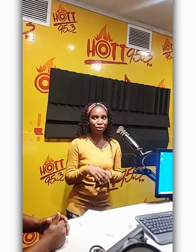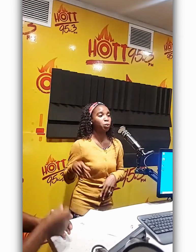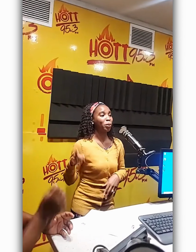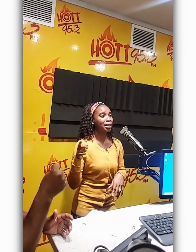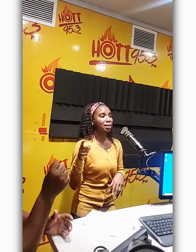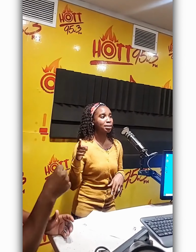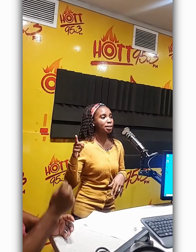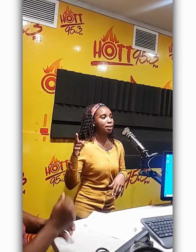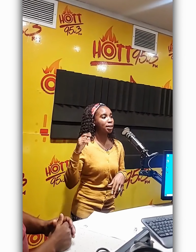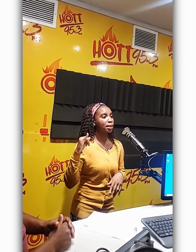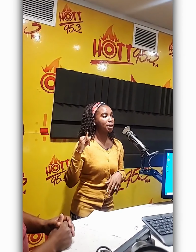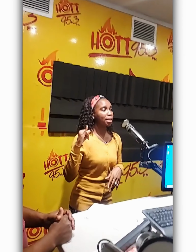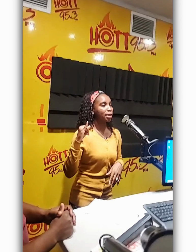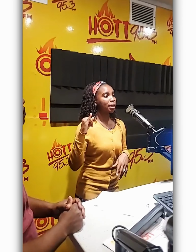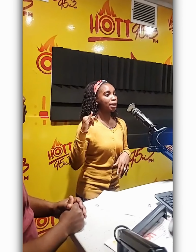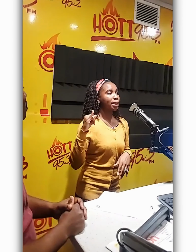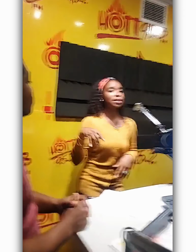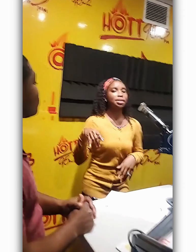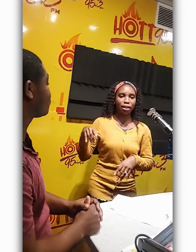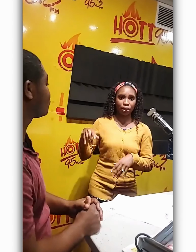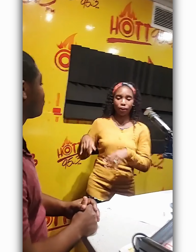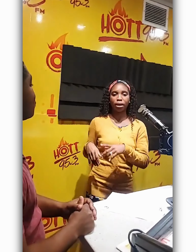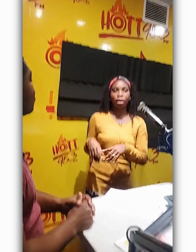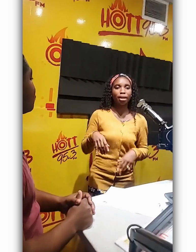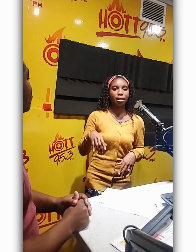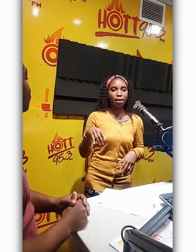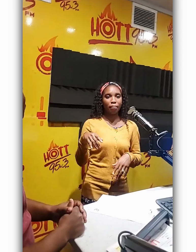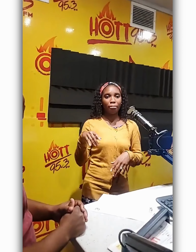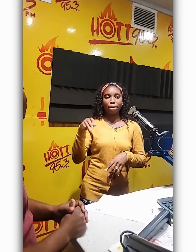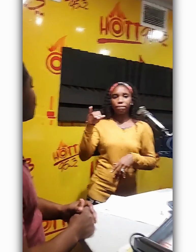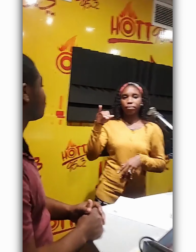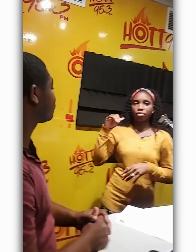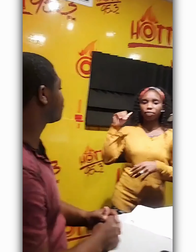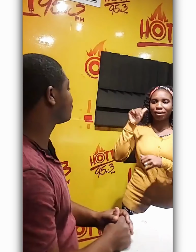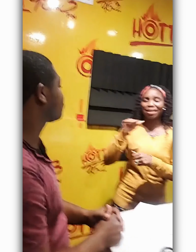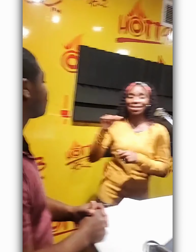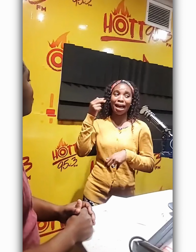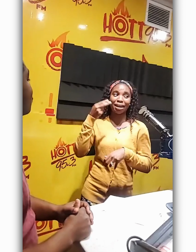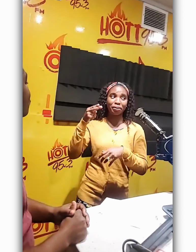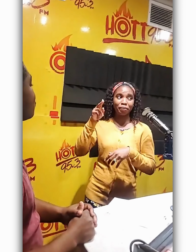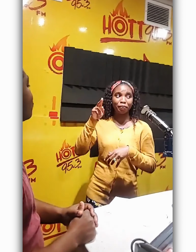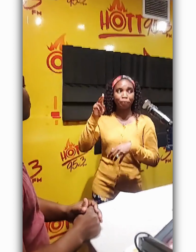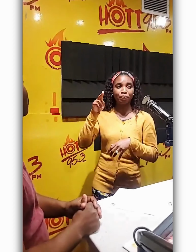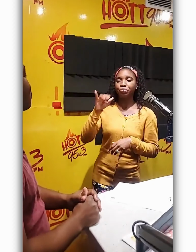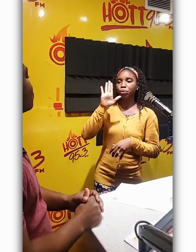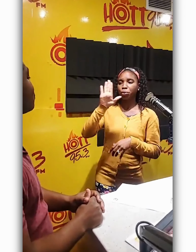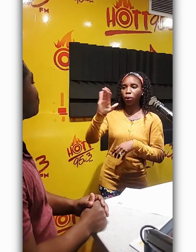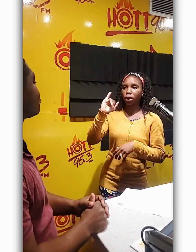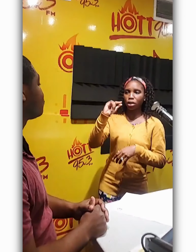You want his Social. Instagram handle. Yeah, plug it, man. Take your time and plug it. handle? Yeah.